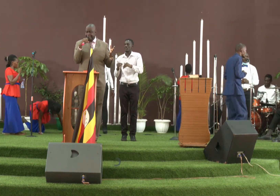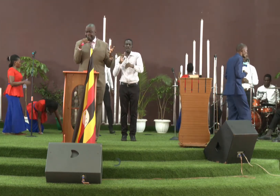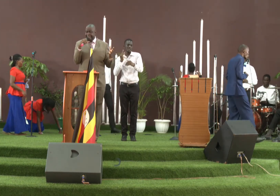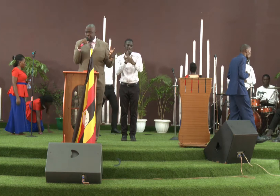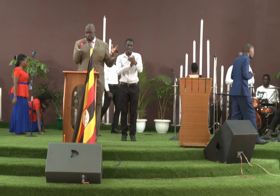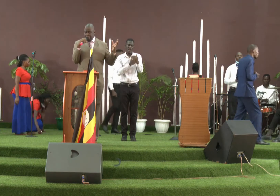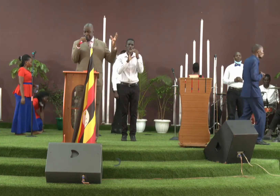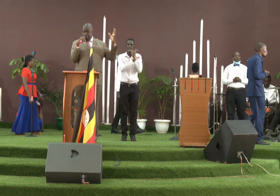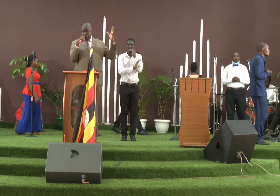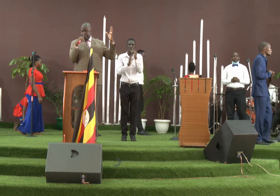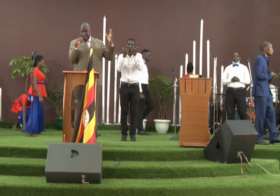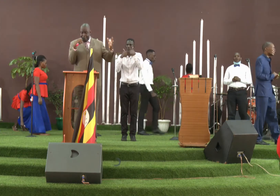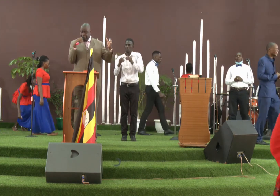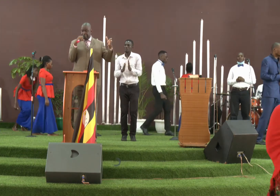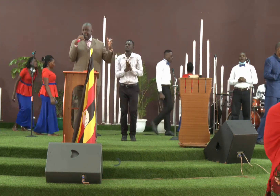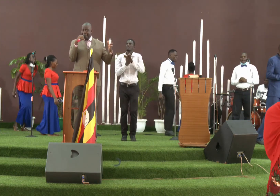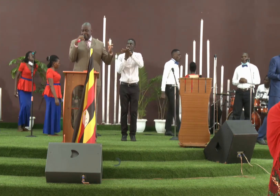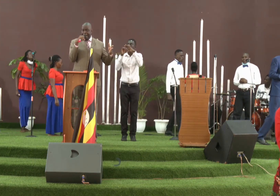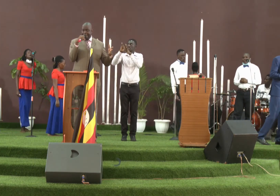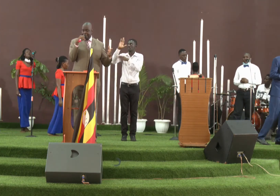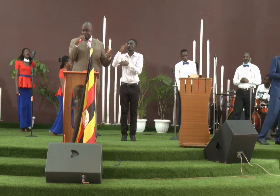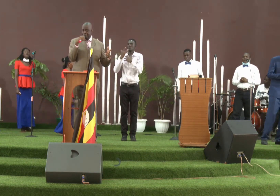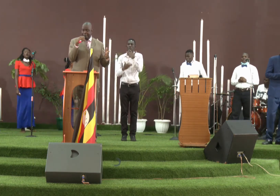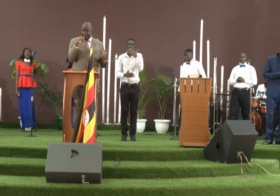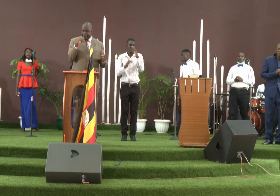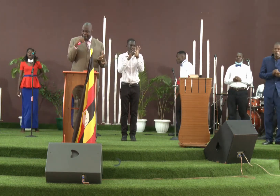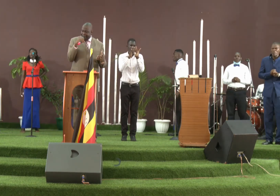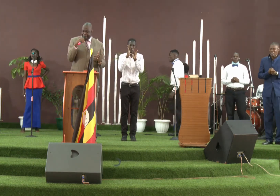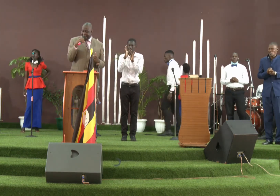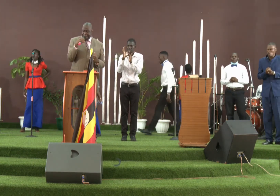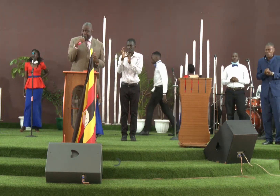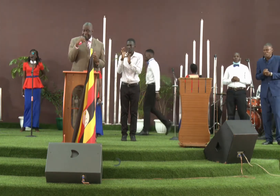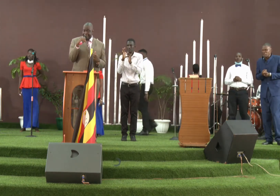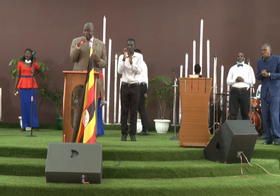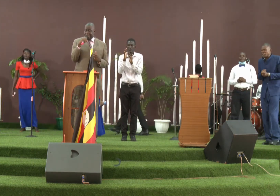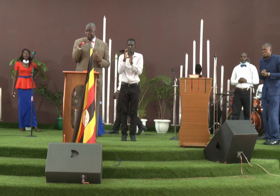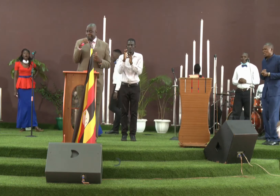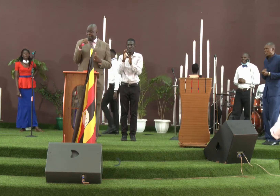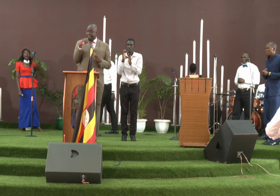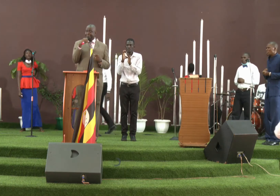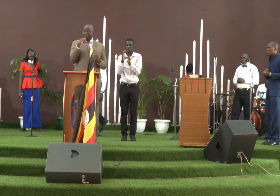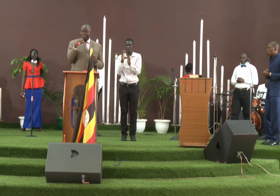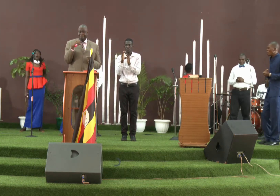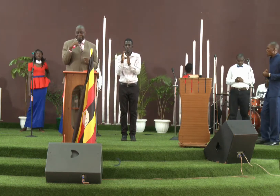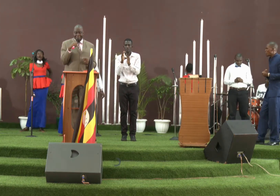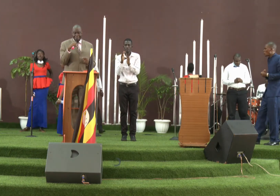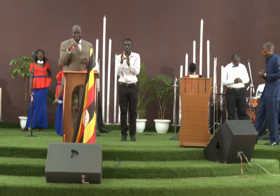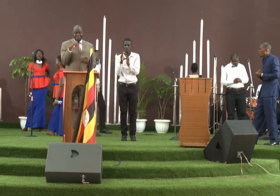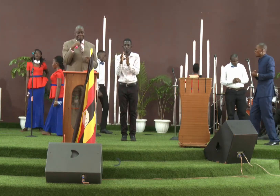fe Tuli tuto vika musai kwa Yesu Prima tandole prima